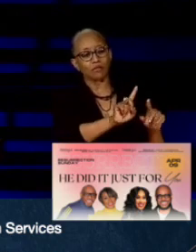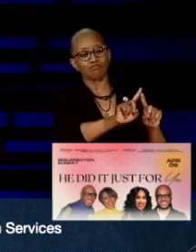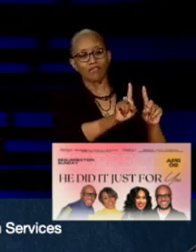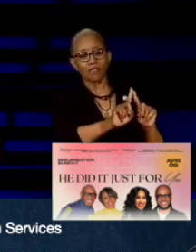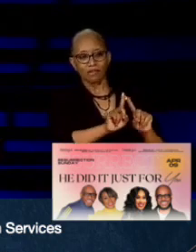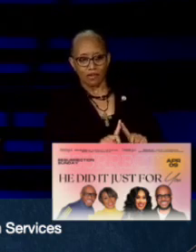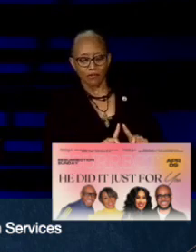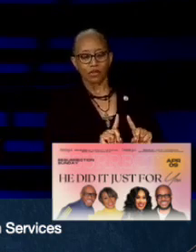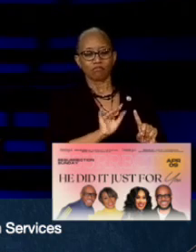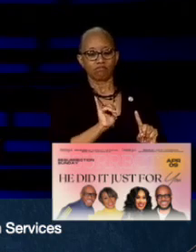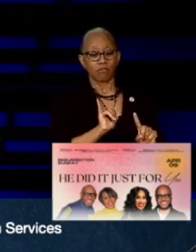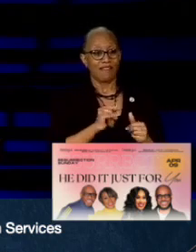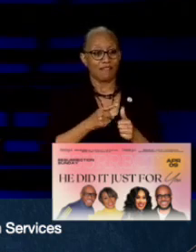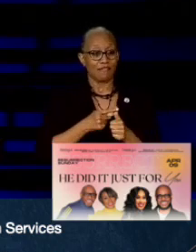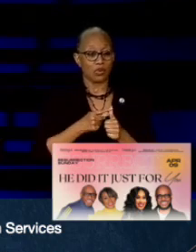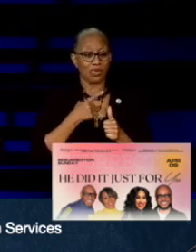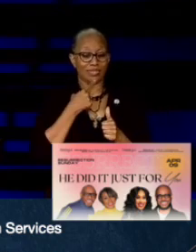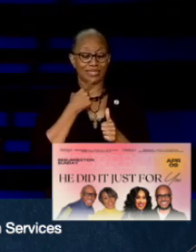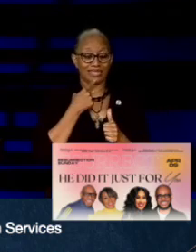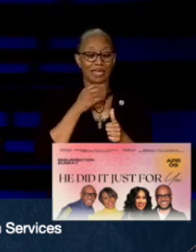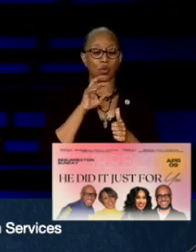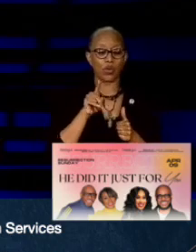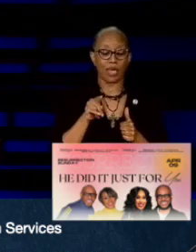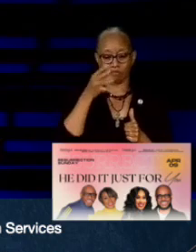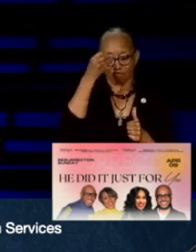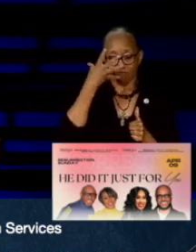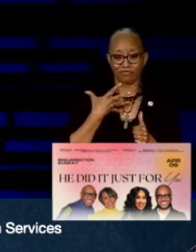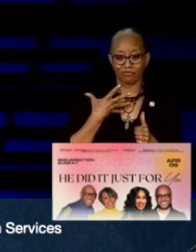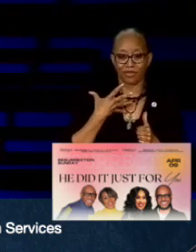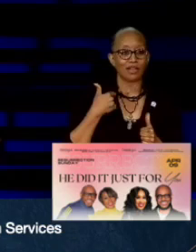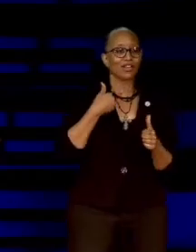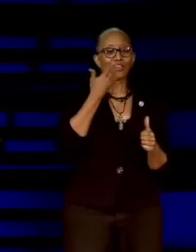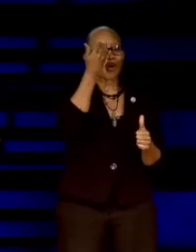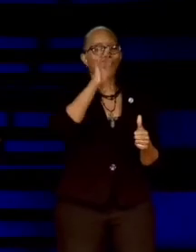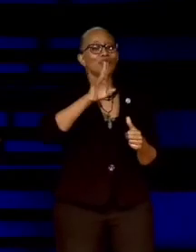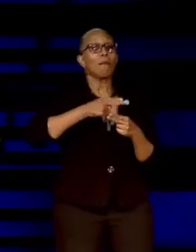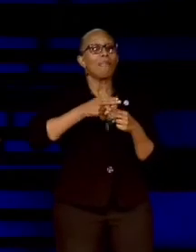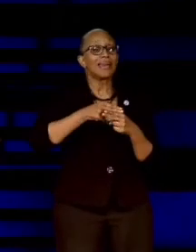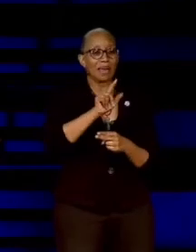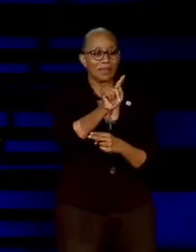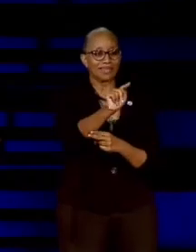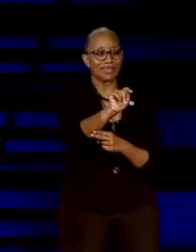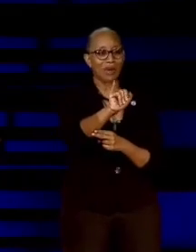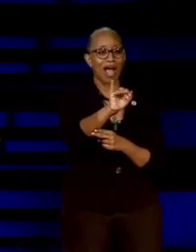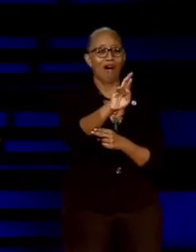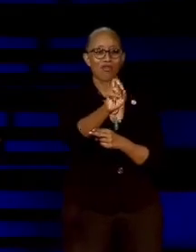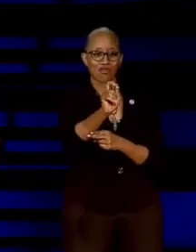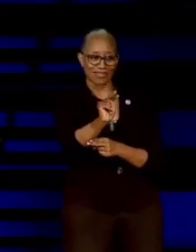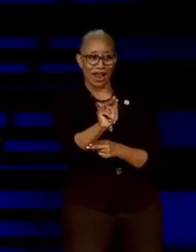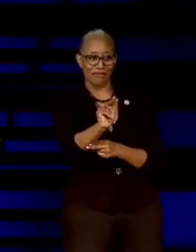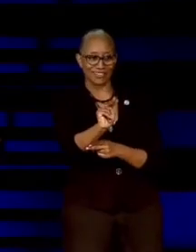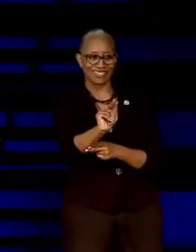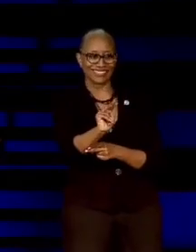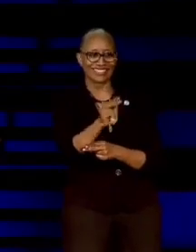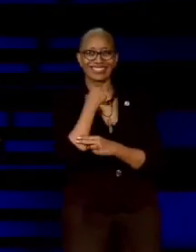one, Peter said back to him, he said, Tyrant, because a lot of y'all don't know my name is Tyrant. He said, Tyrant,